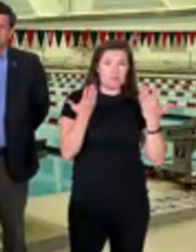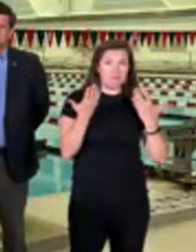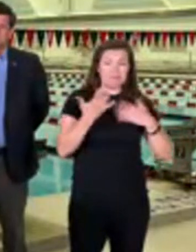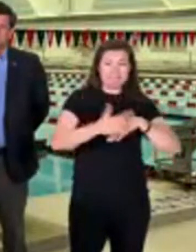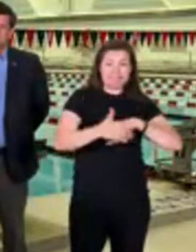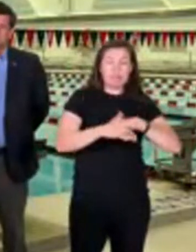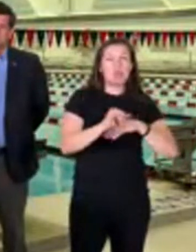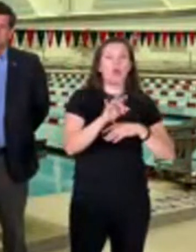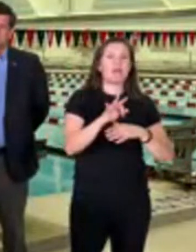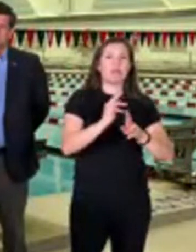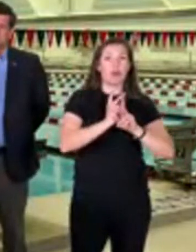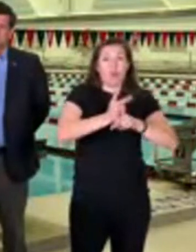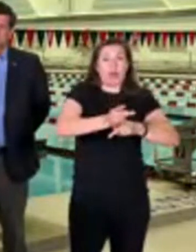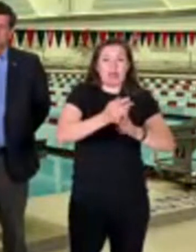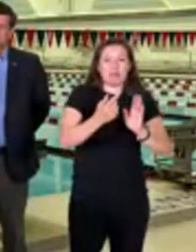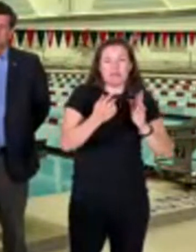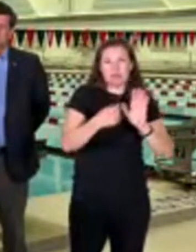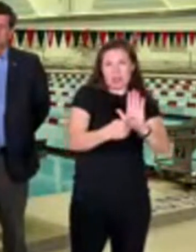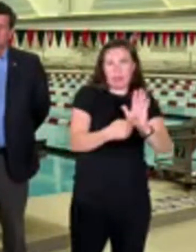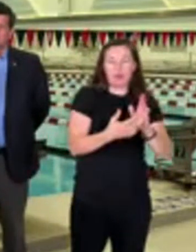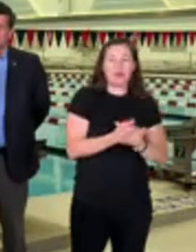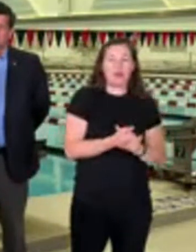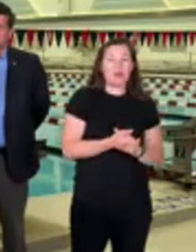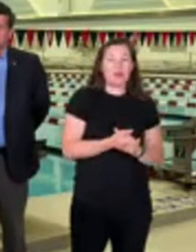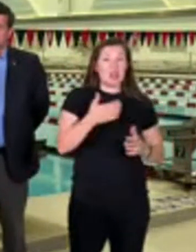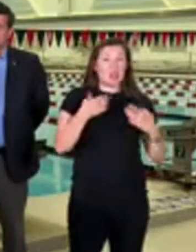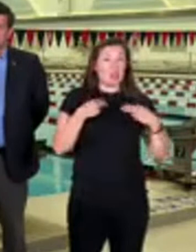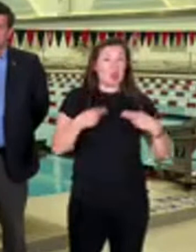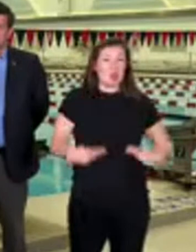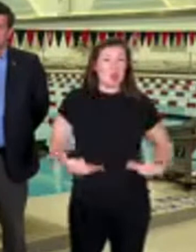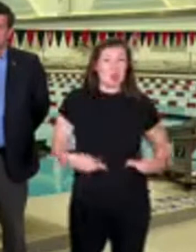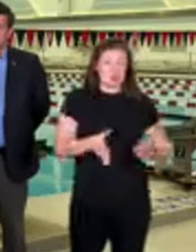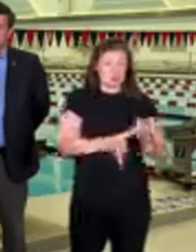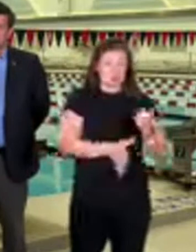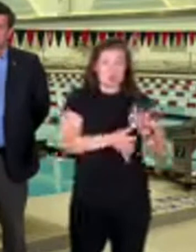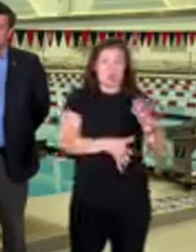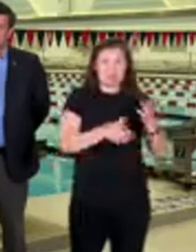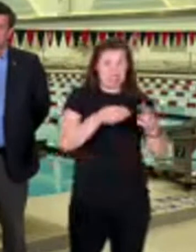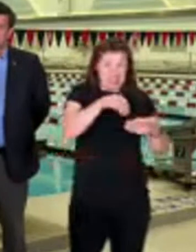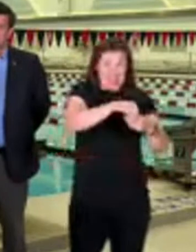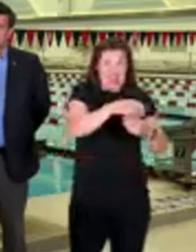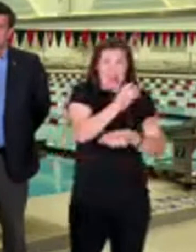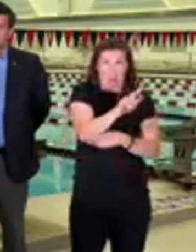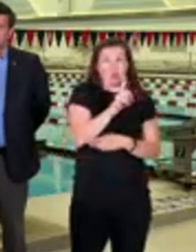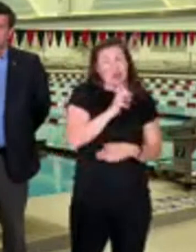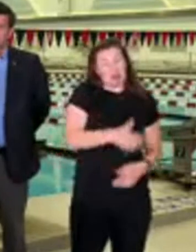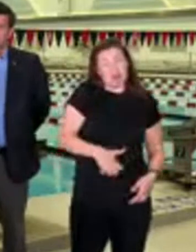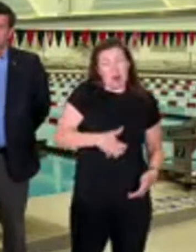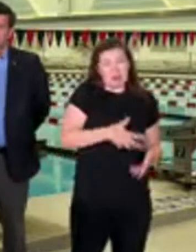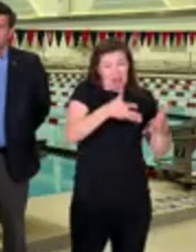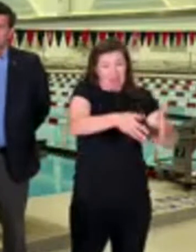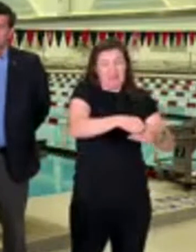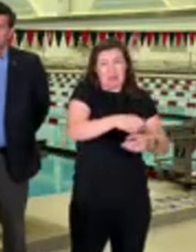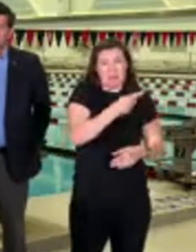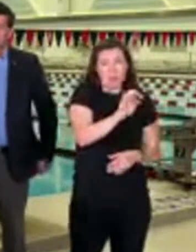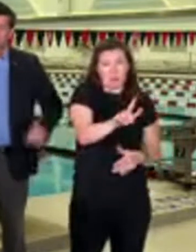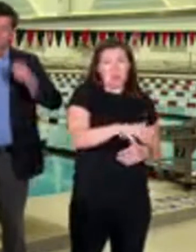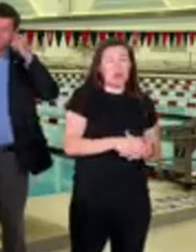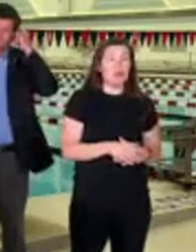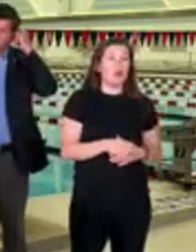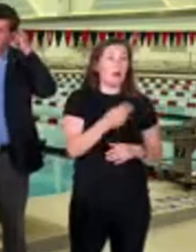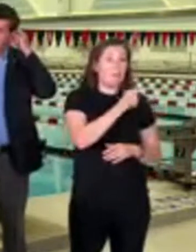say, people are renting, there are concerns for human waste can be left in and around pool areas, which is pretty gross. And pools and decks that